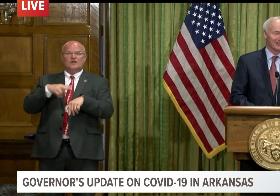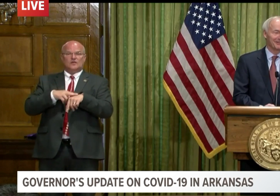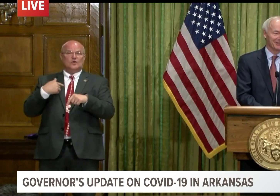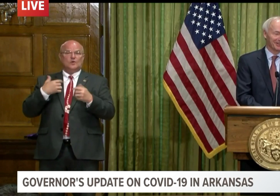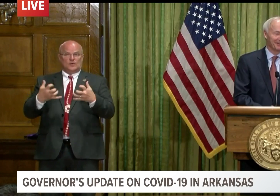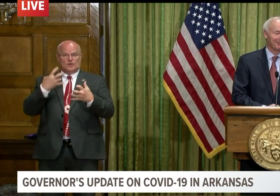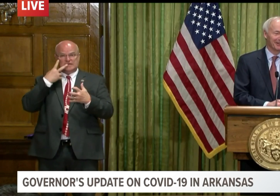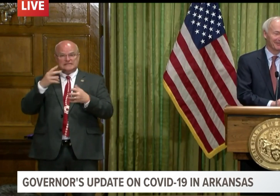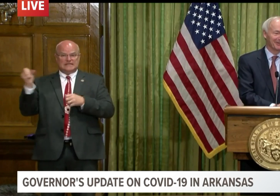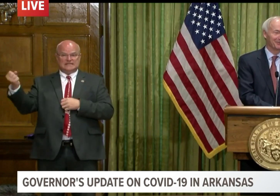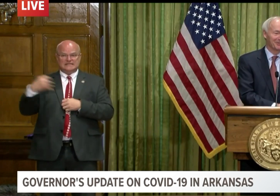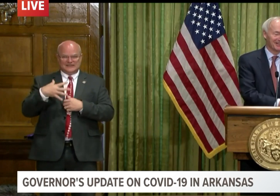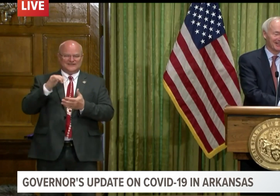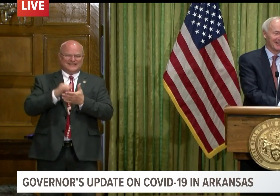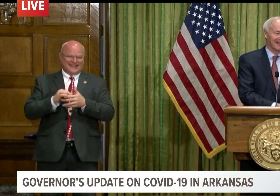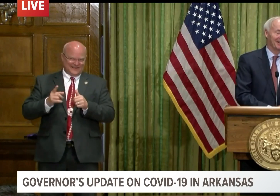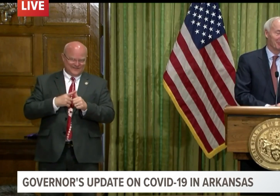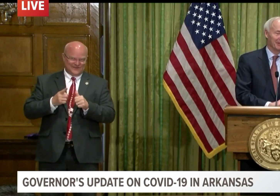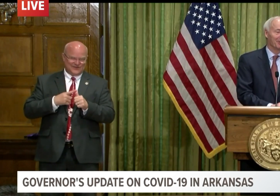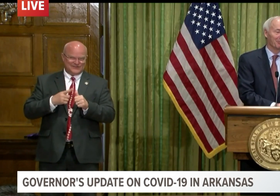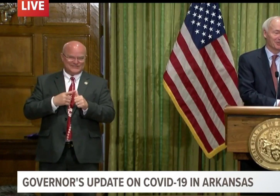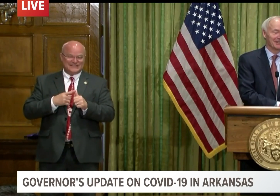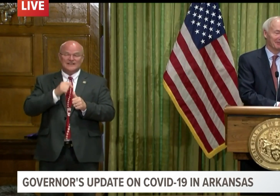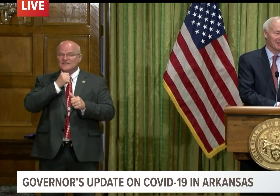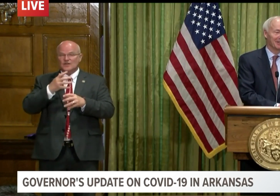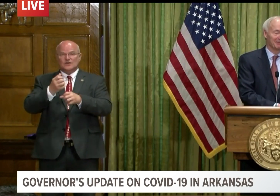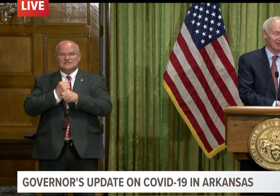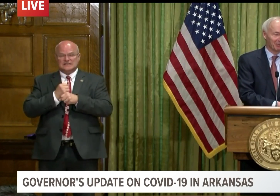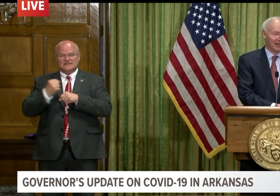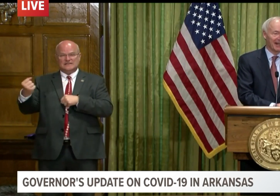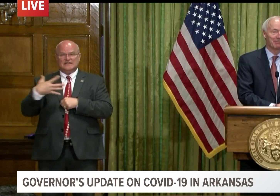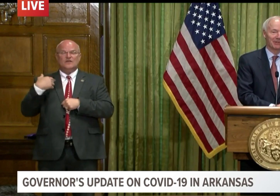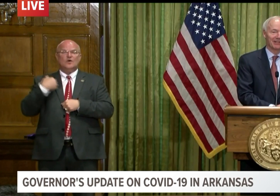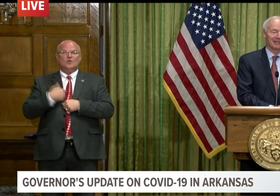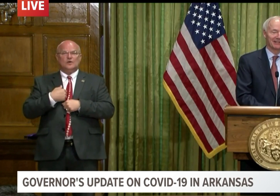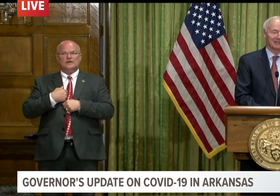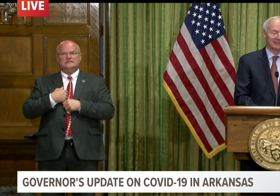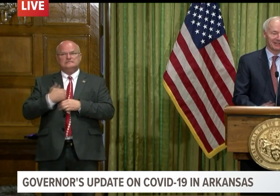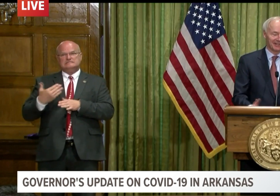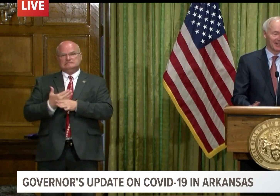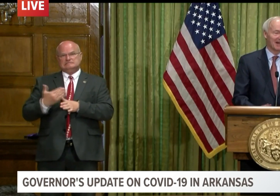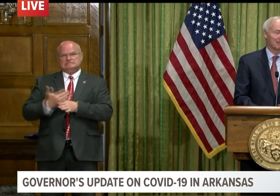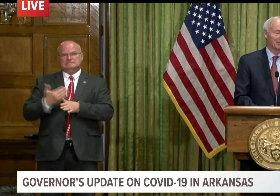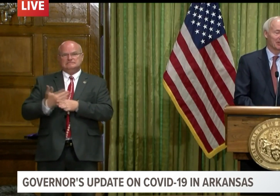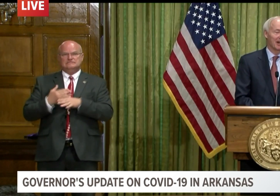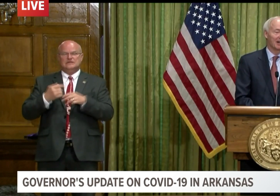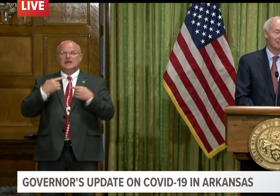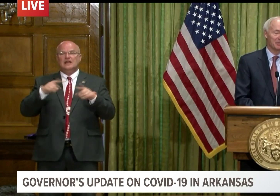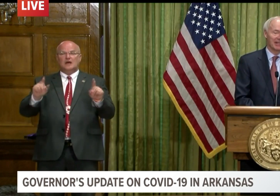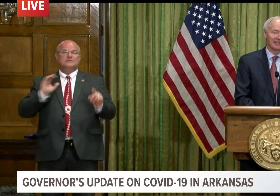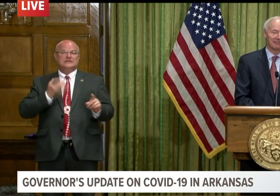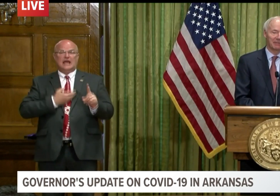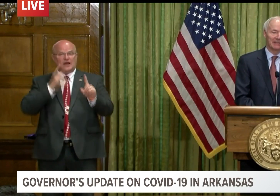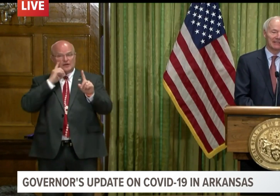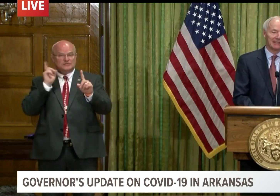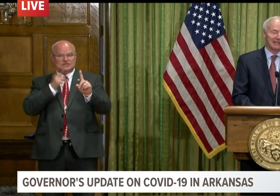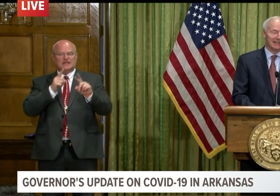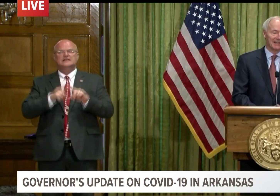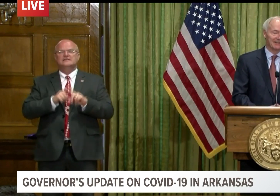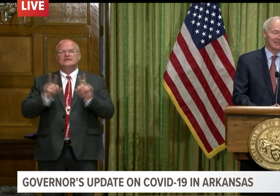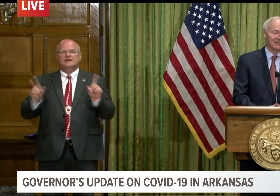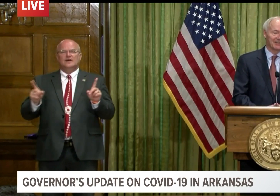we want to see the delivery of those, and if we don't receive the delivery, we're hampered in accomplishing our objective.